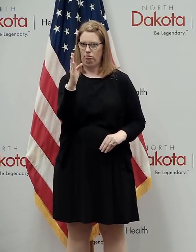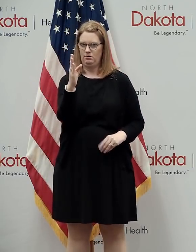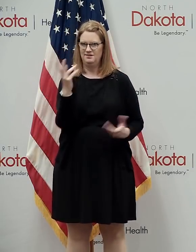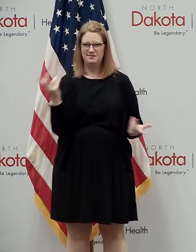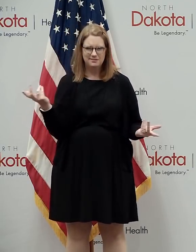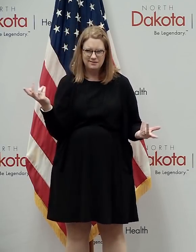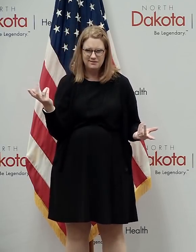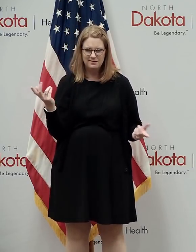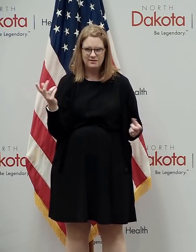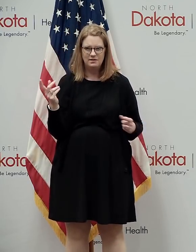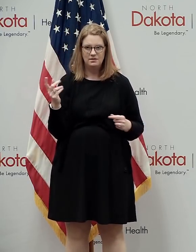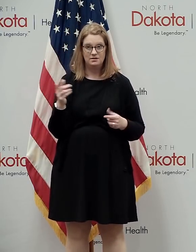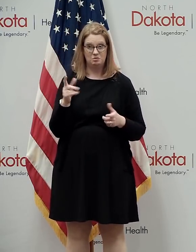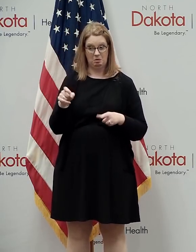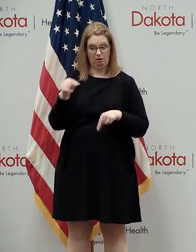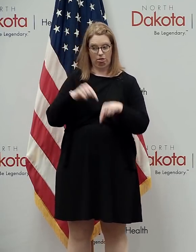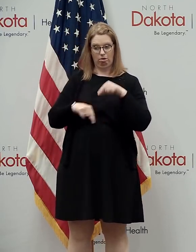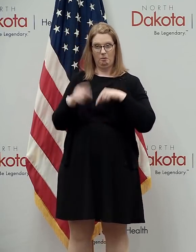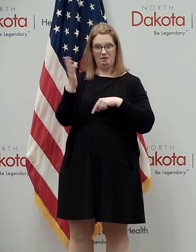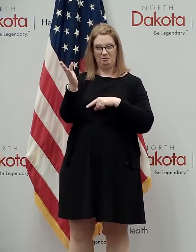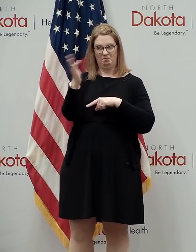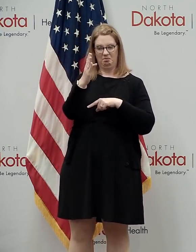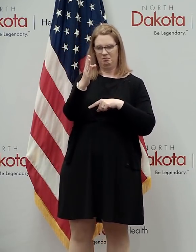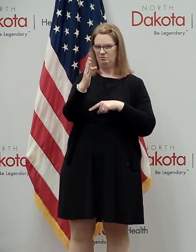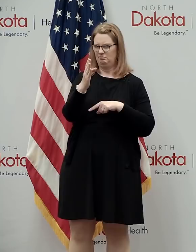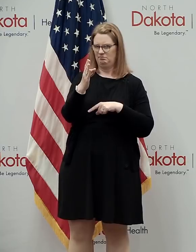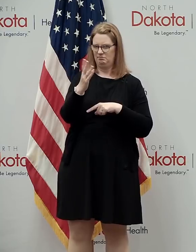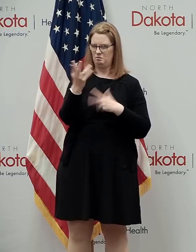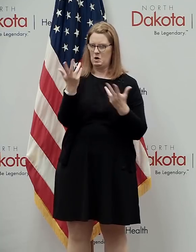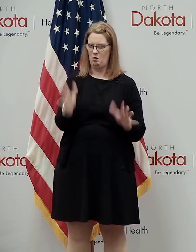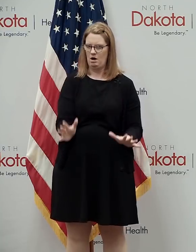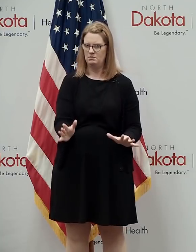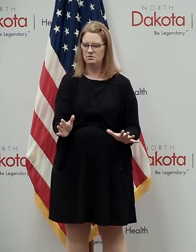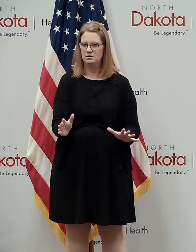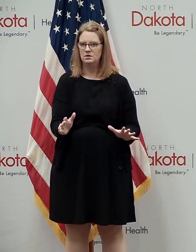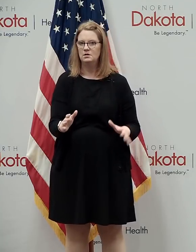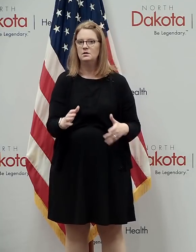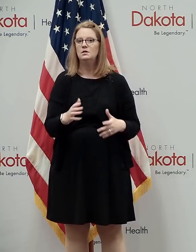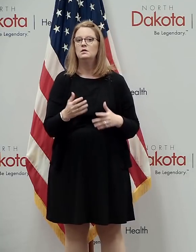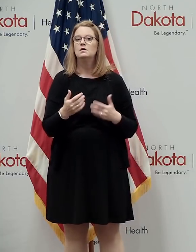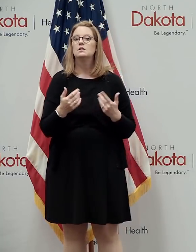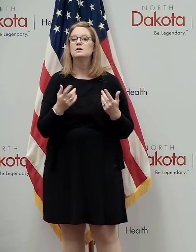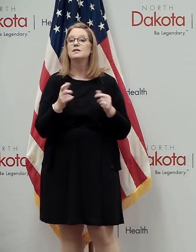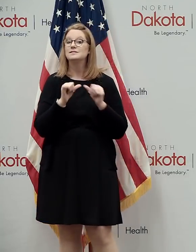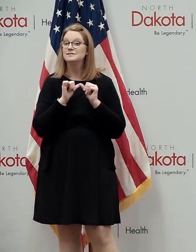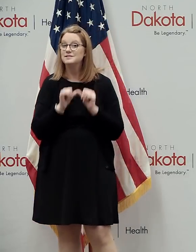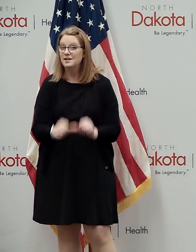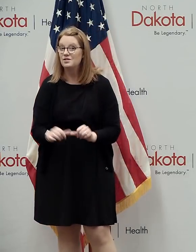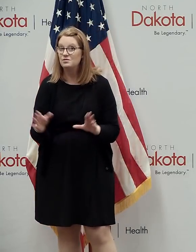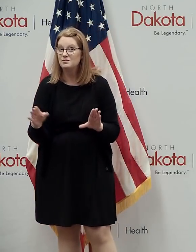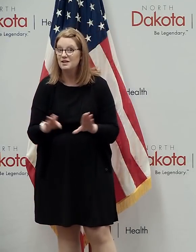thing we want to do is go backwards. What we want to do is go forwards, and the path forward, is the